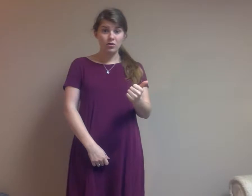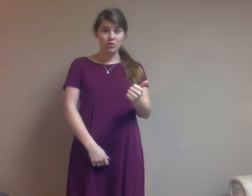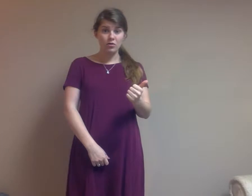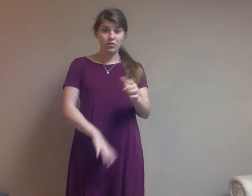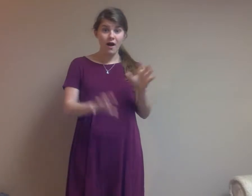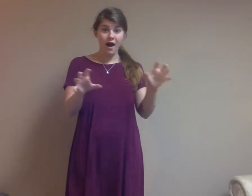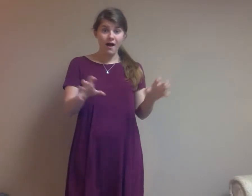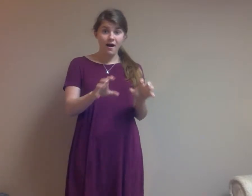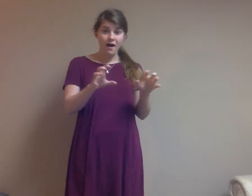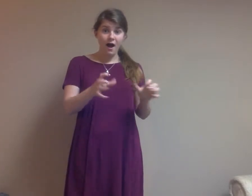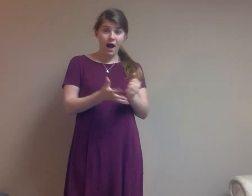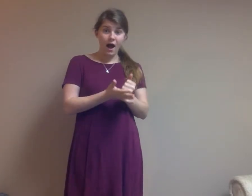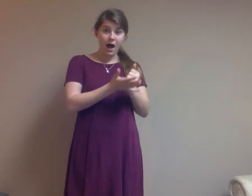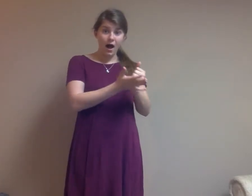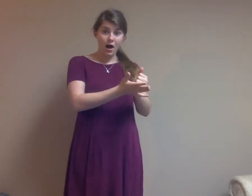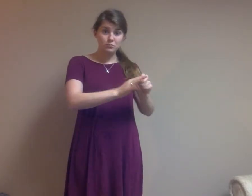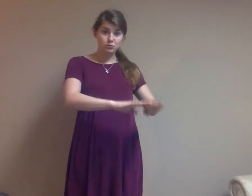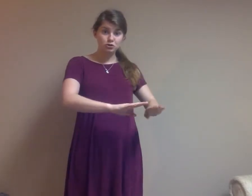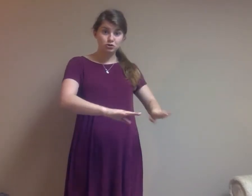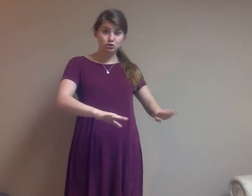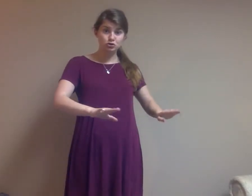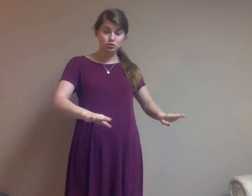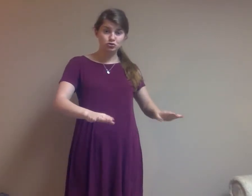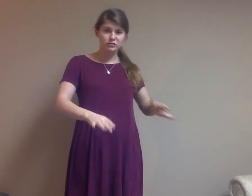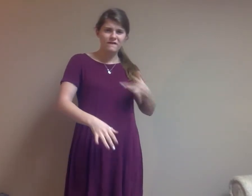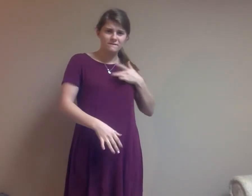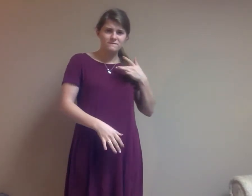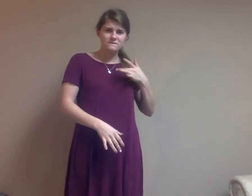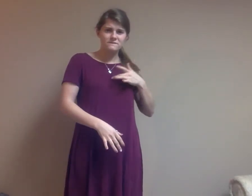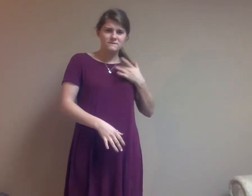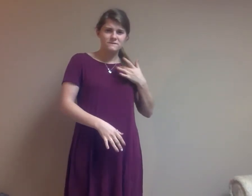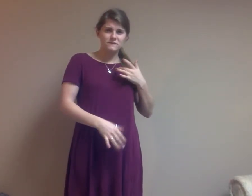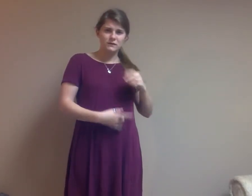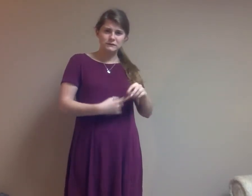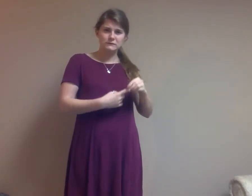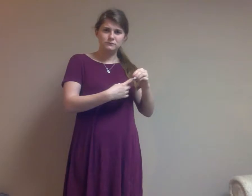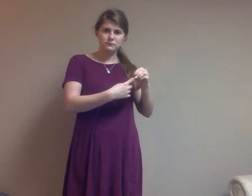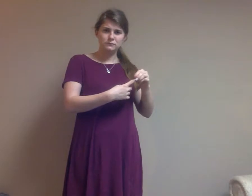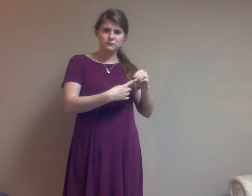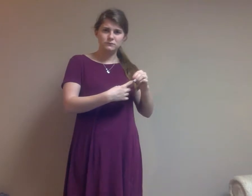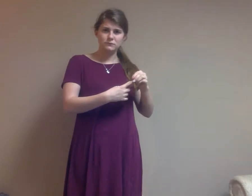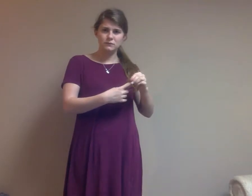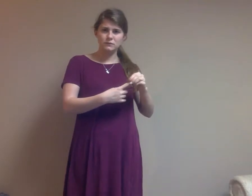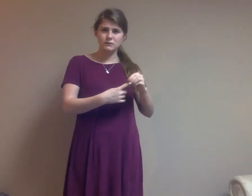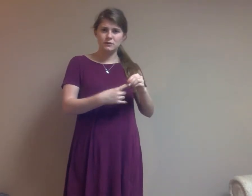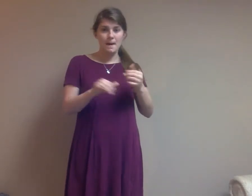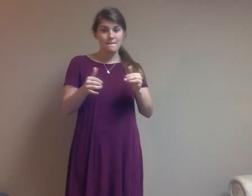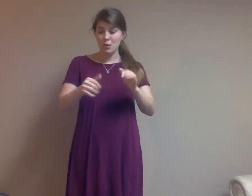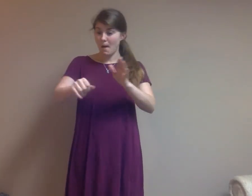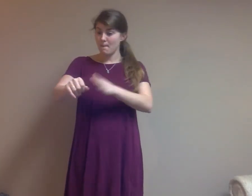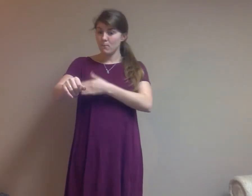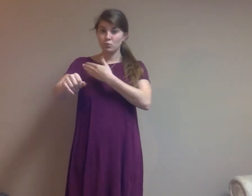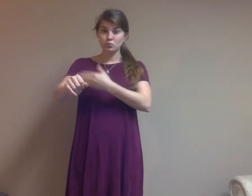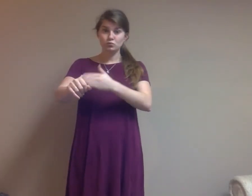Yeah, if anyone's going to feel homesick, it's often at the times when things are quiet. And in fact, they have to do an after-school activity every day of